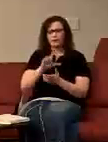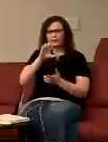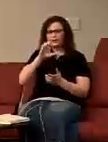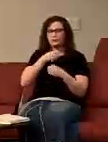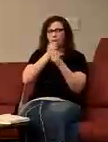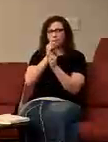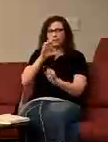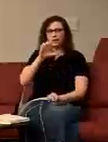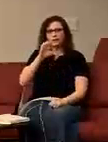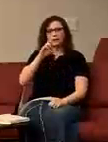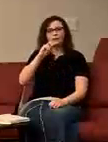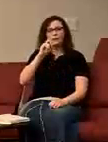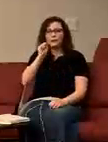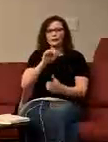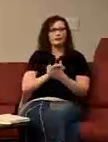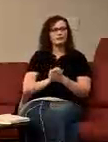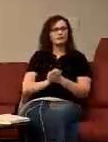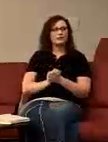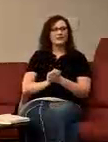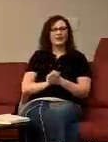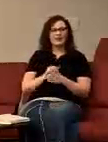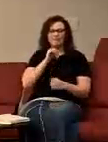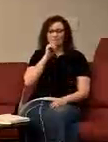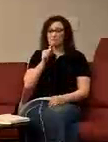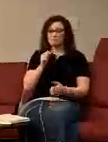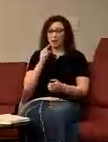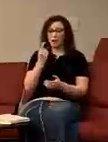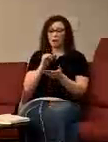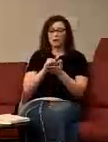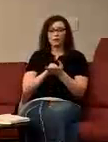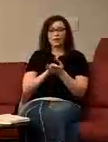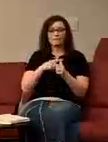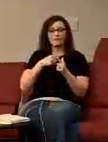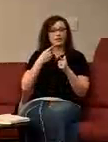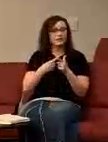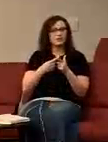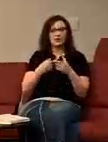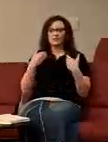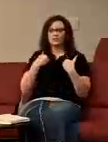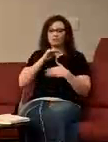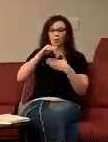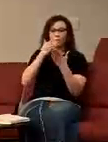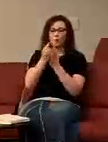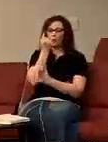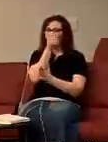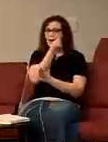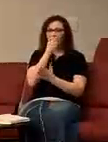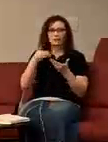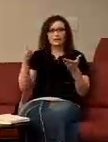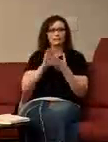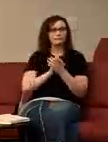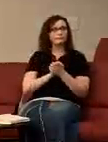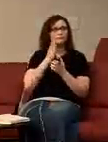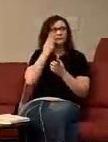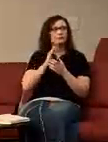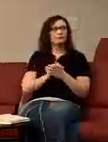work. And not only that, but then we have to have the whole eye thing. It has to be a certain distance from the back to work.